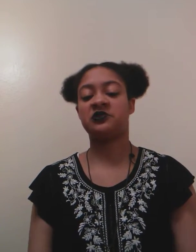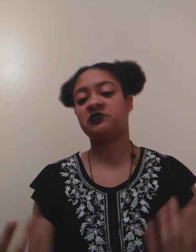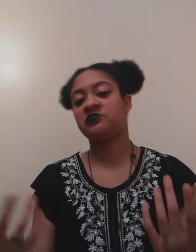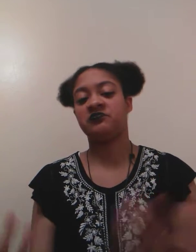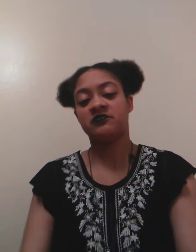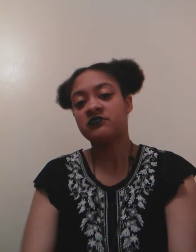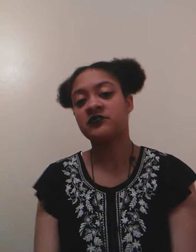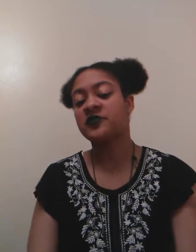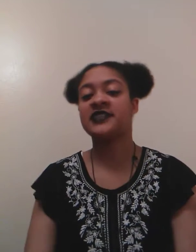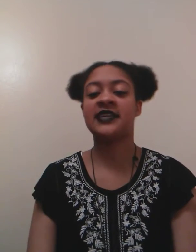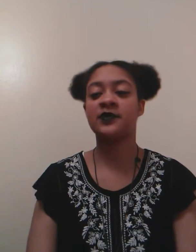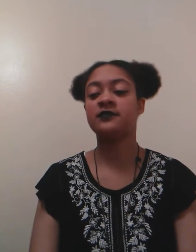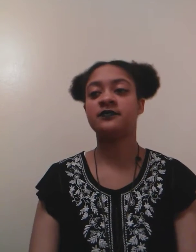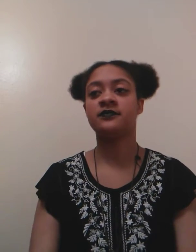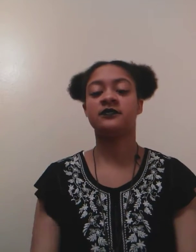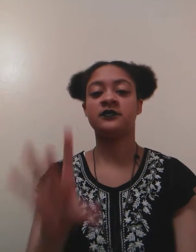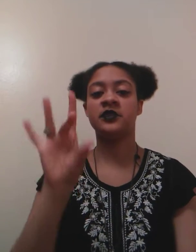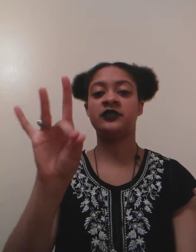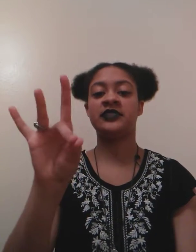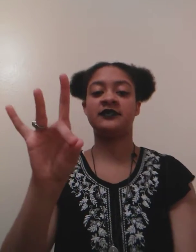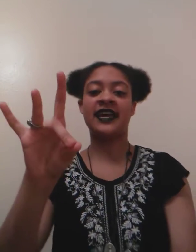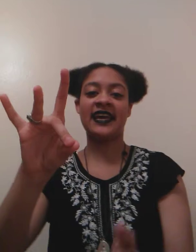So, for example, you would do